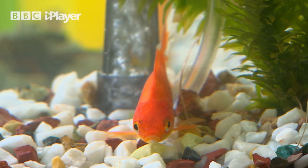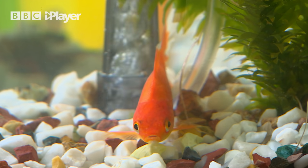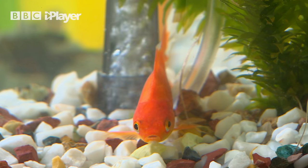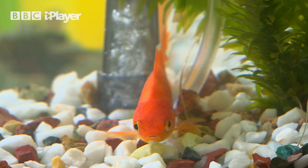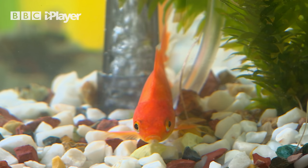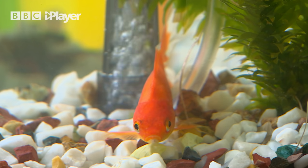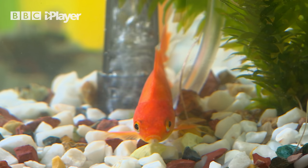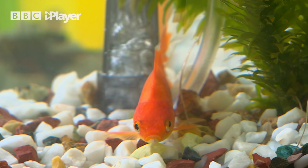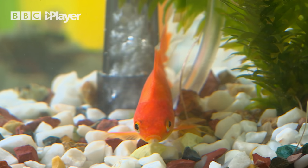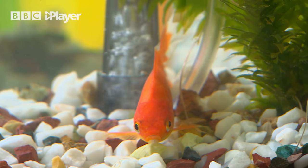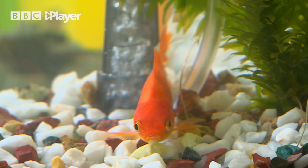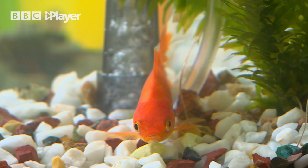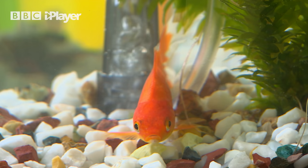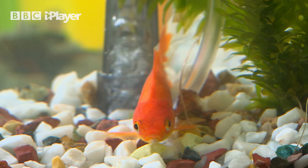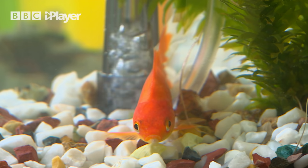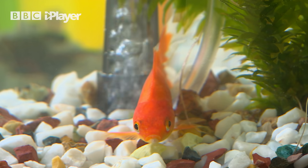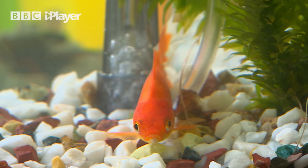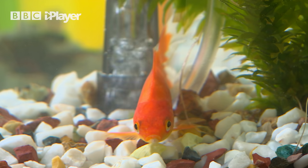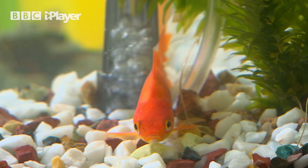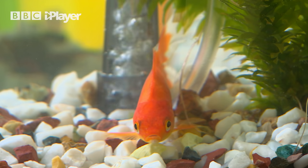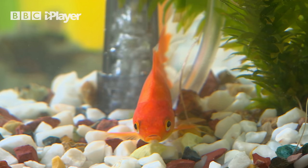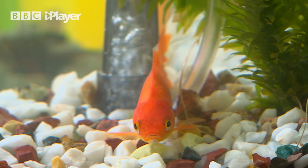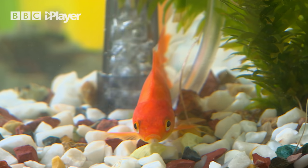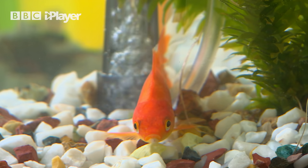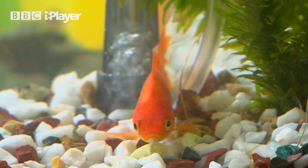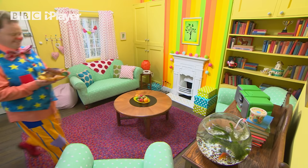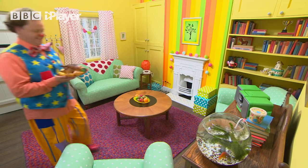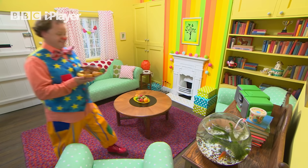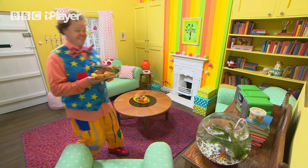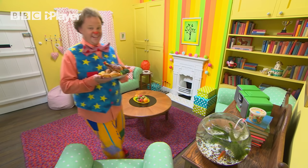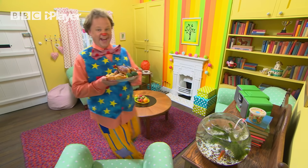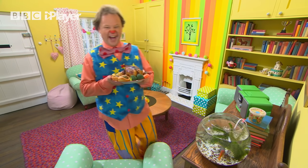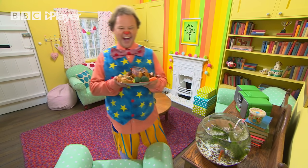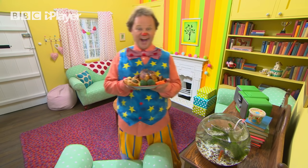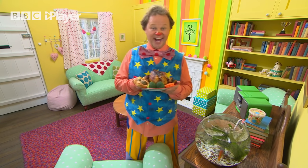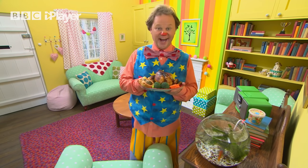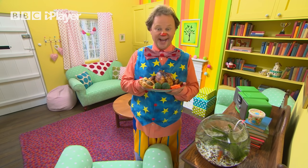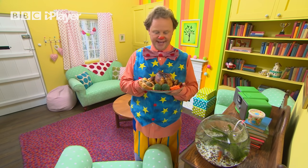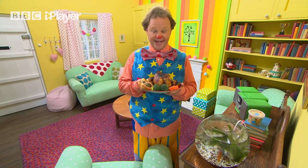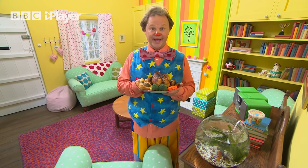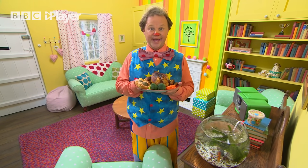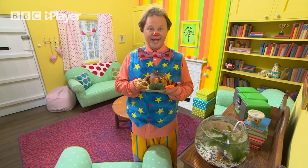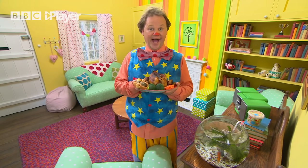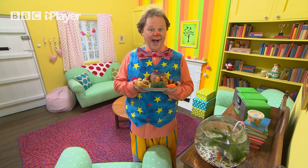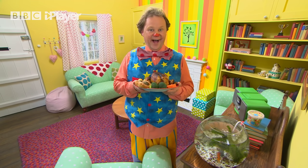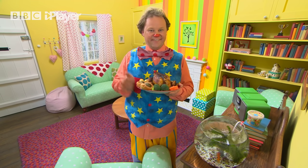I hope Mr. Tumble finds your fish food this time, little fish. Mr. Tumble, what do you have now?